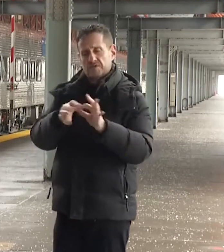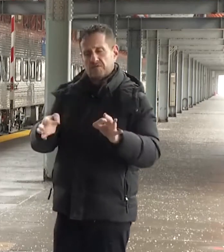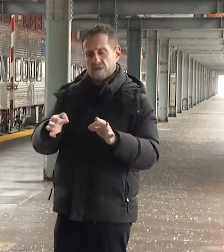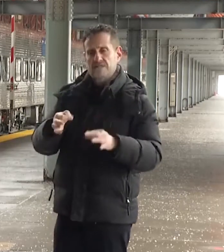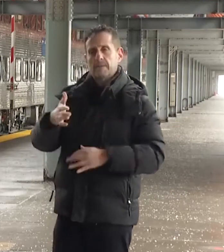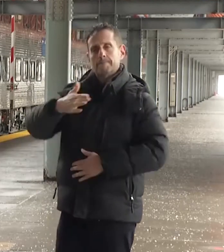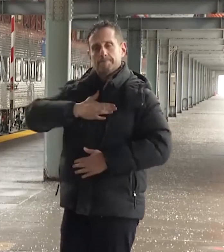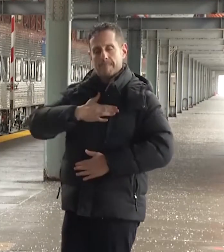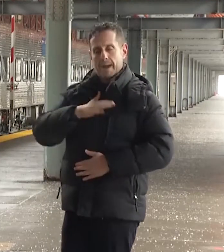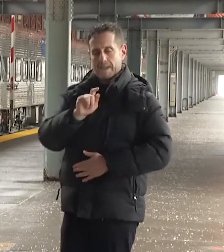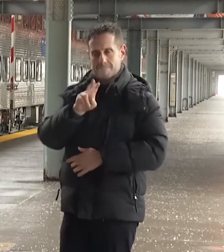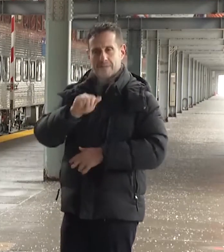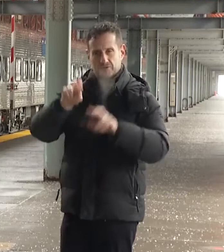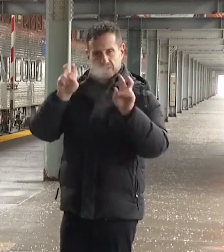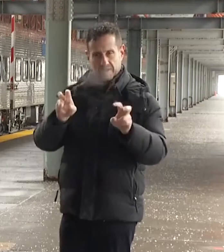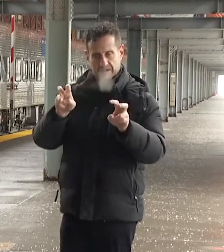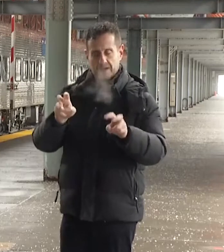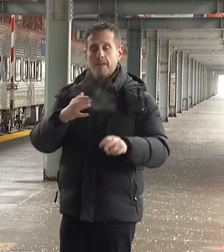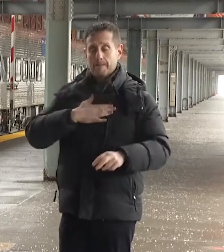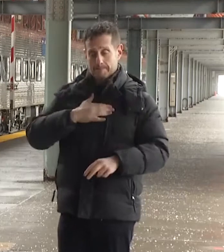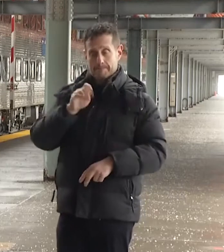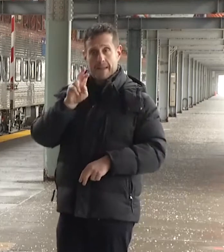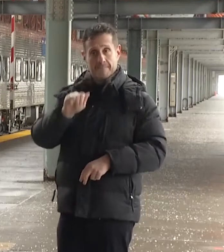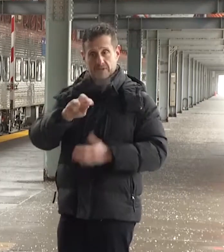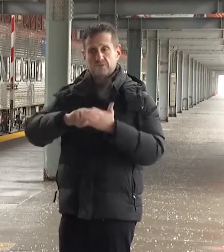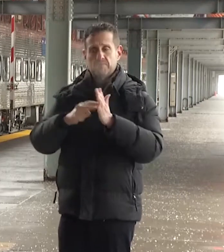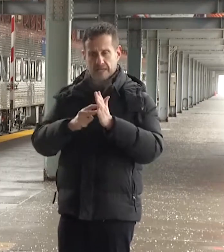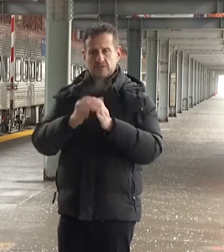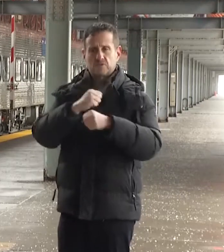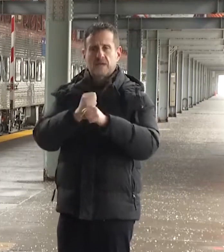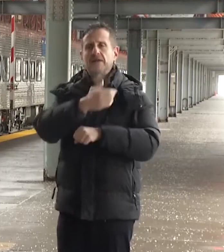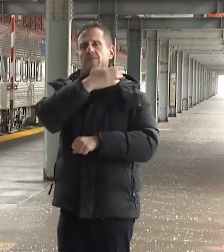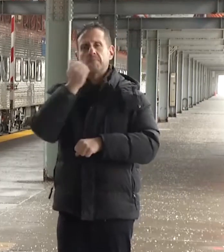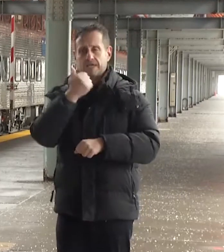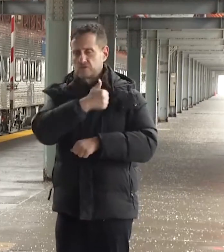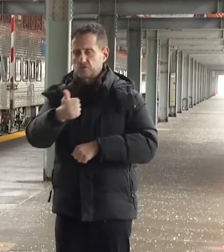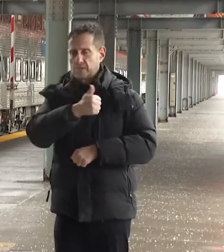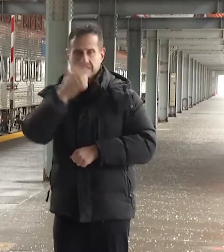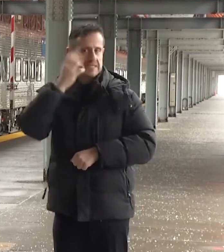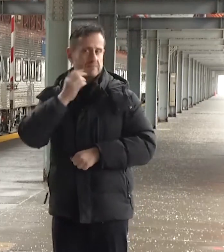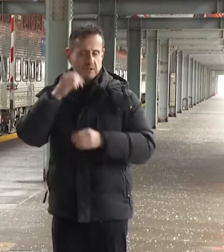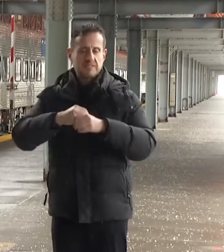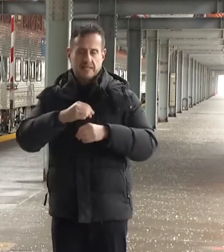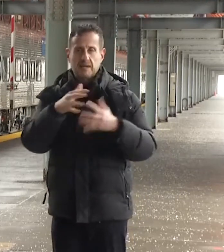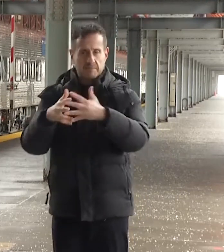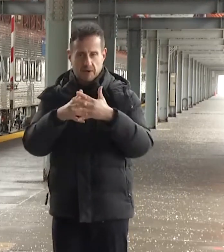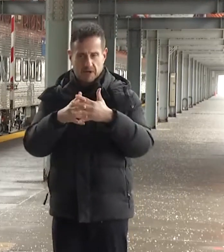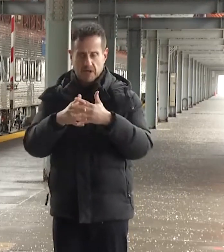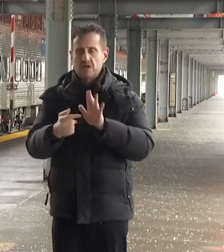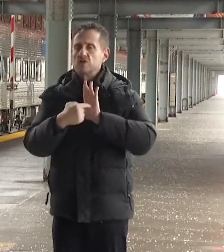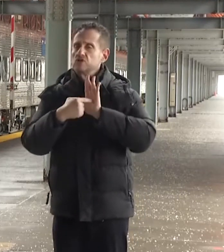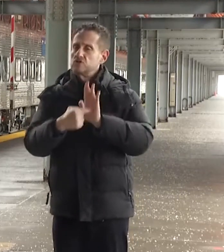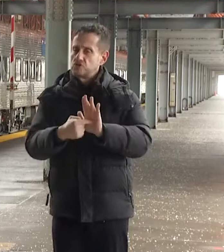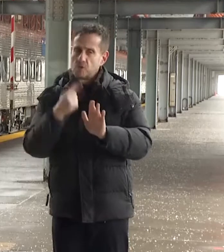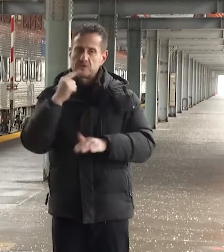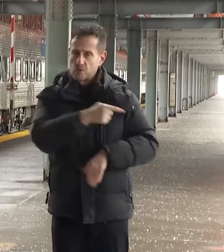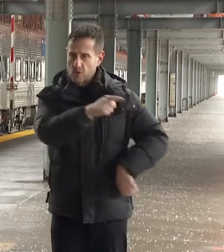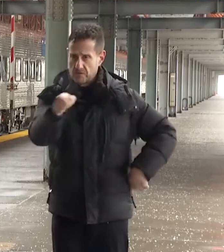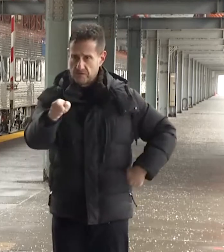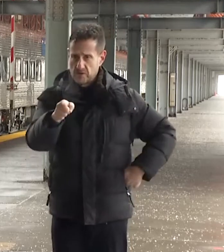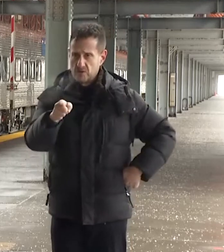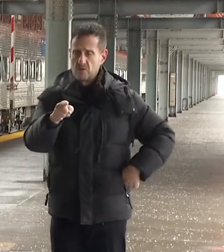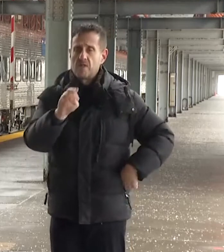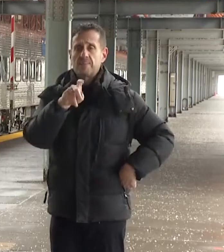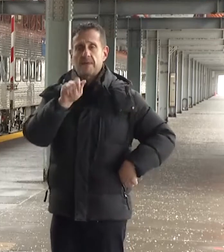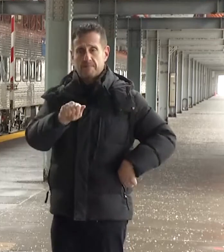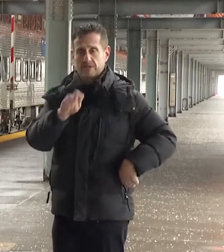Metra. My Metra is about creating the best transit experience in the nation. It's about demonstrating to you that